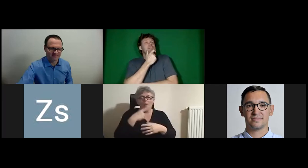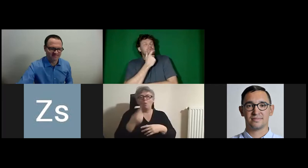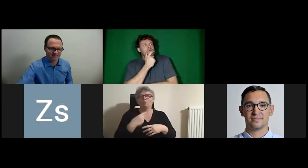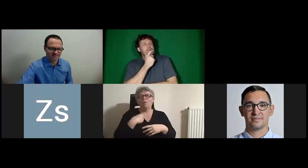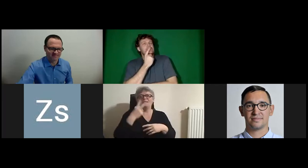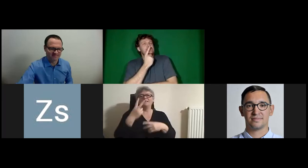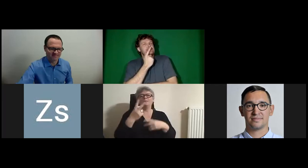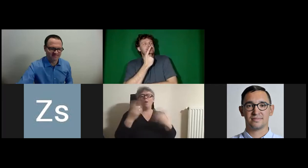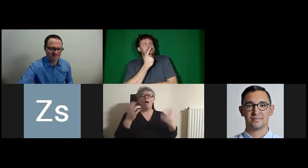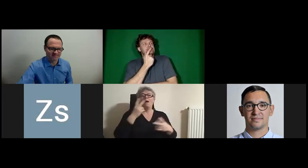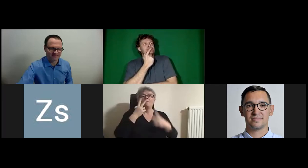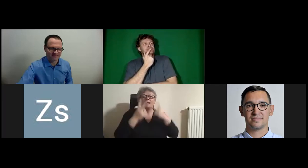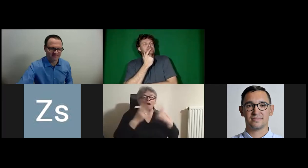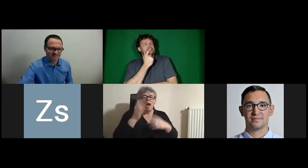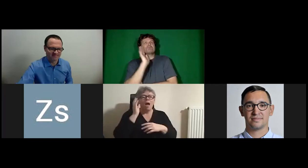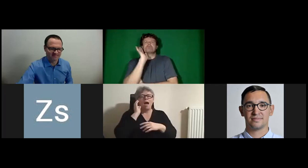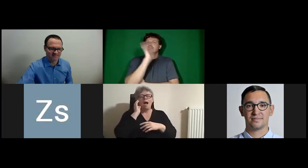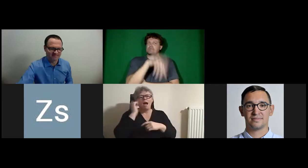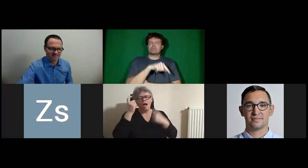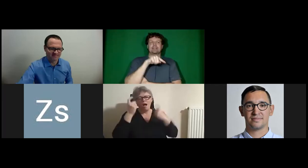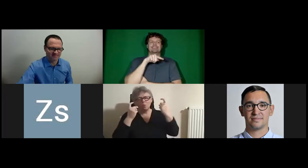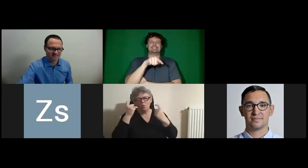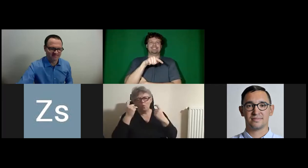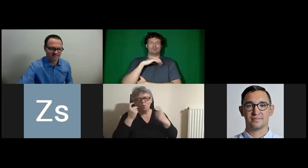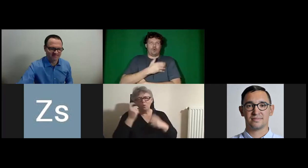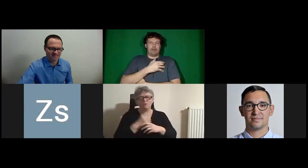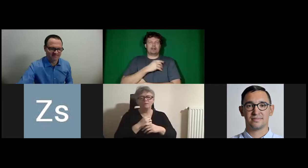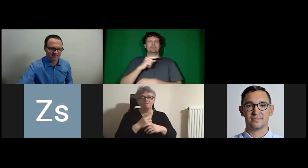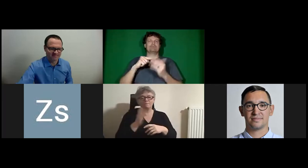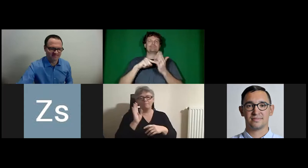to communicate with me visually. Speech won't work.